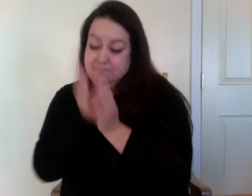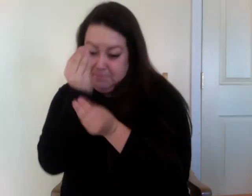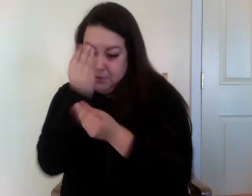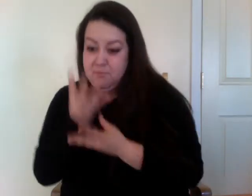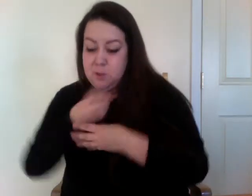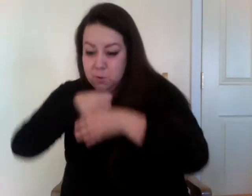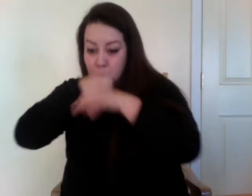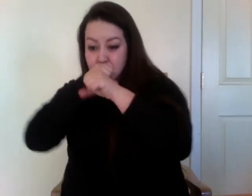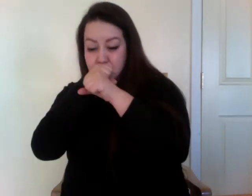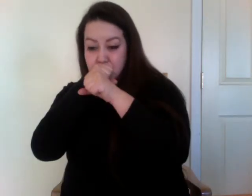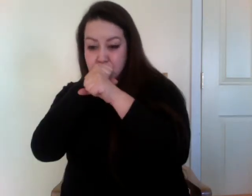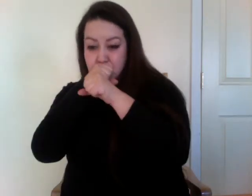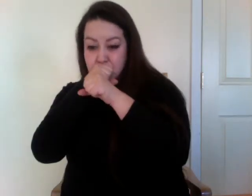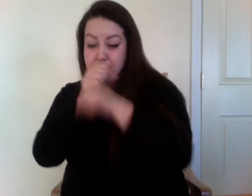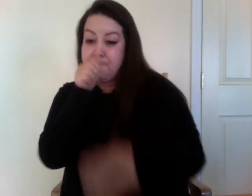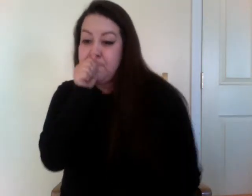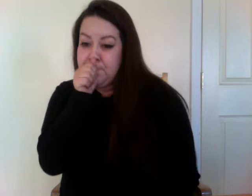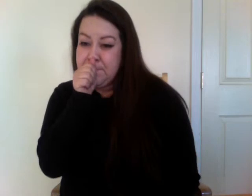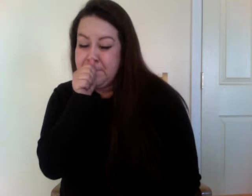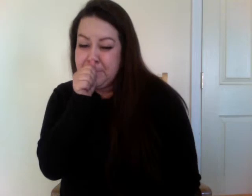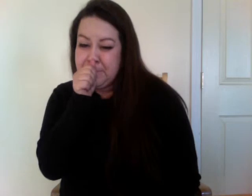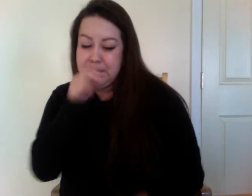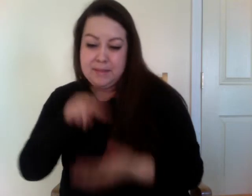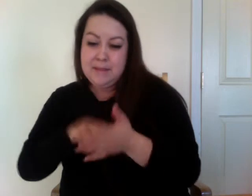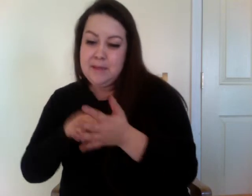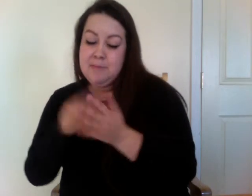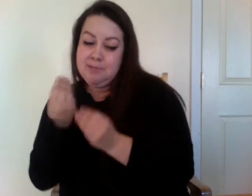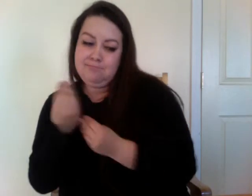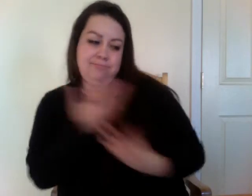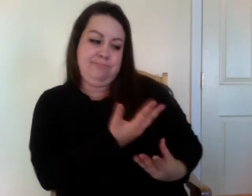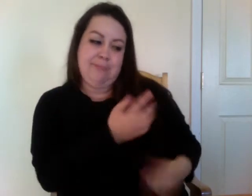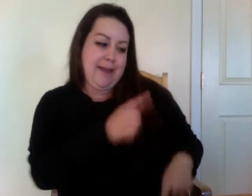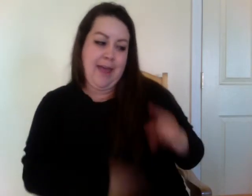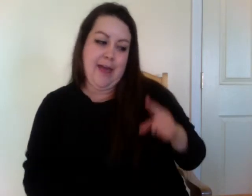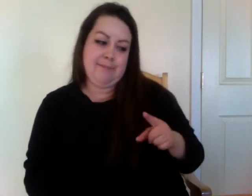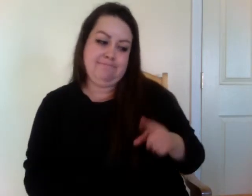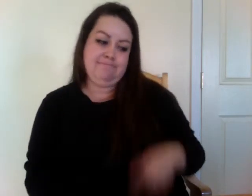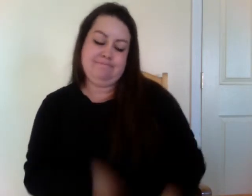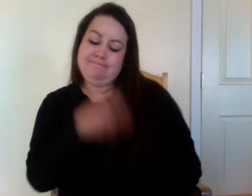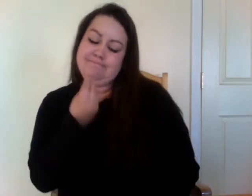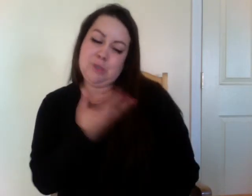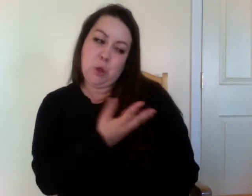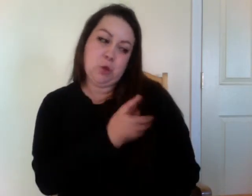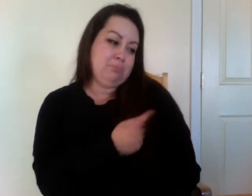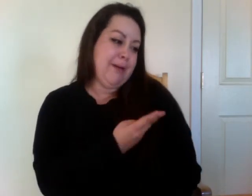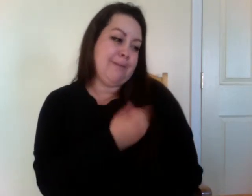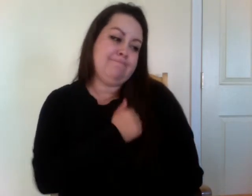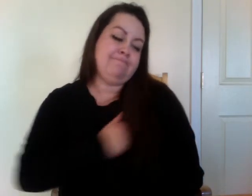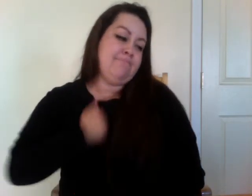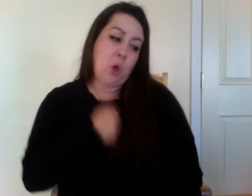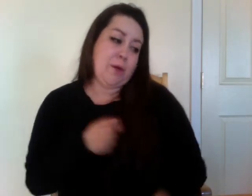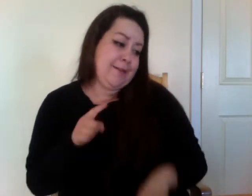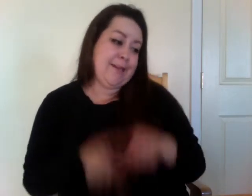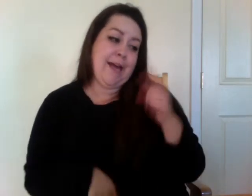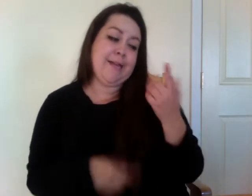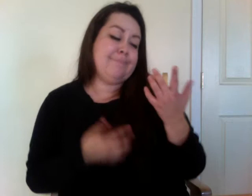kept private, then it's my job to share the bad news with the parent, to say, or the good news with the parent, to say, hey, your son